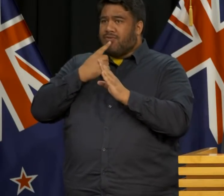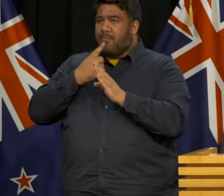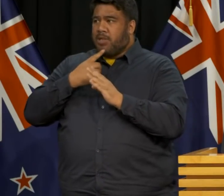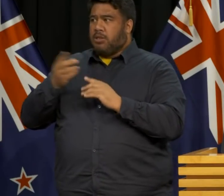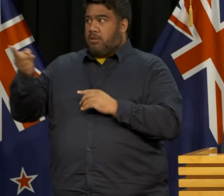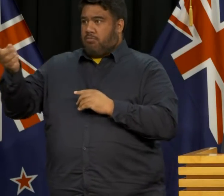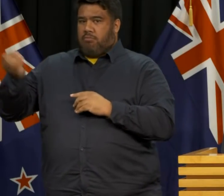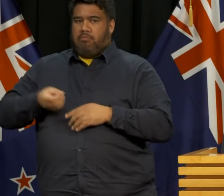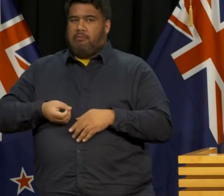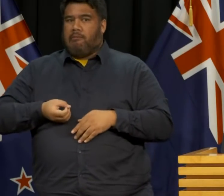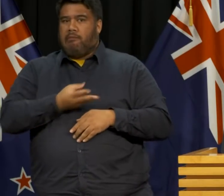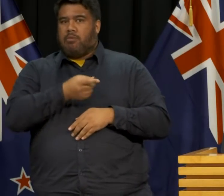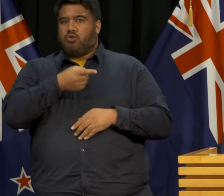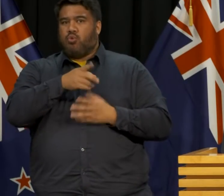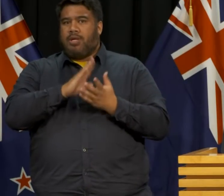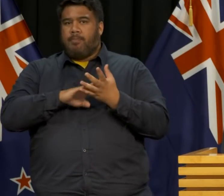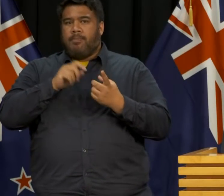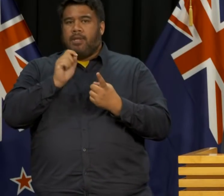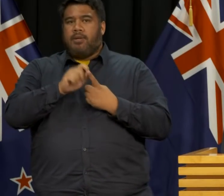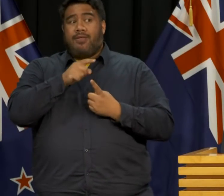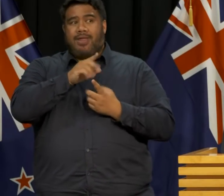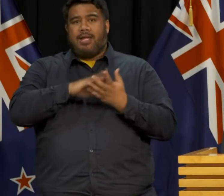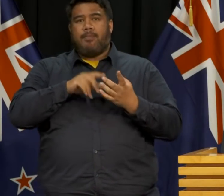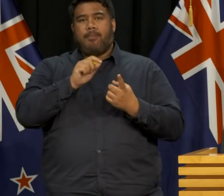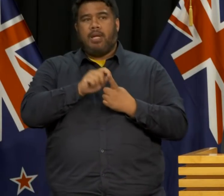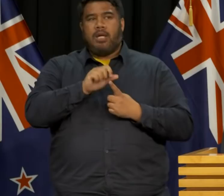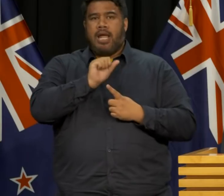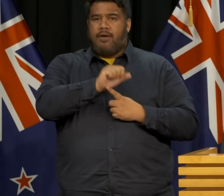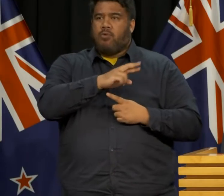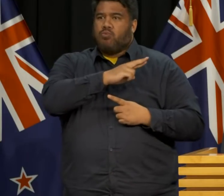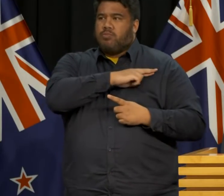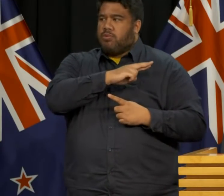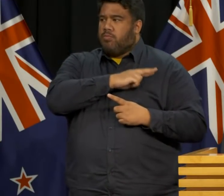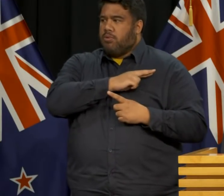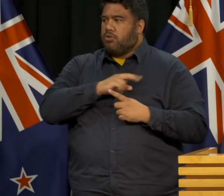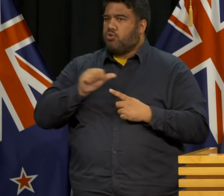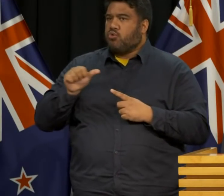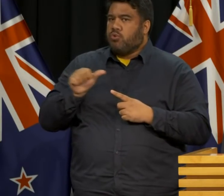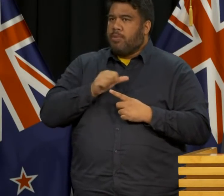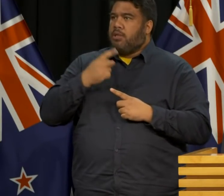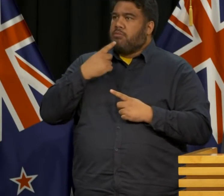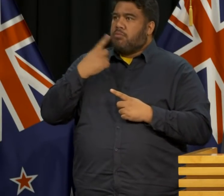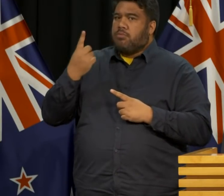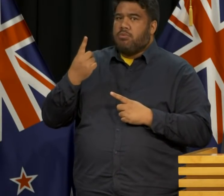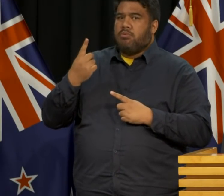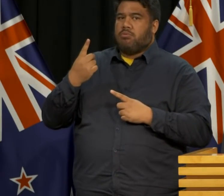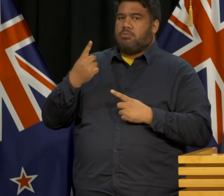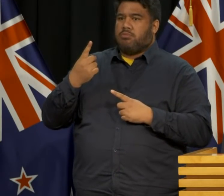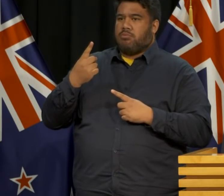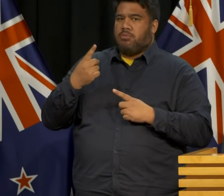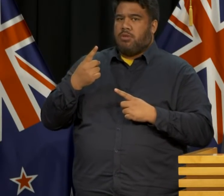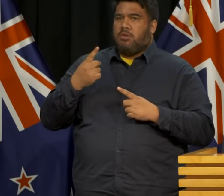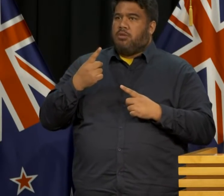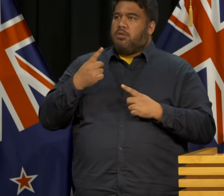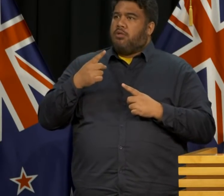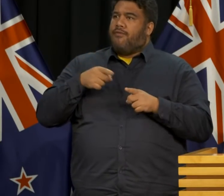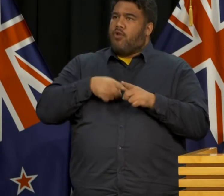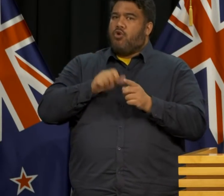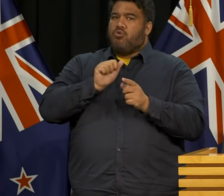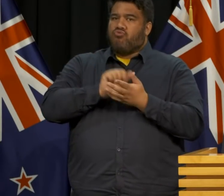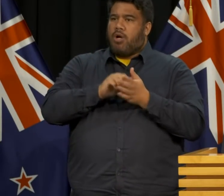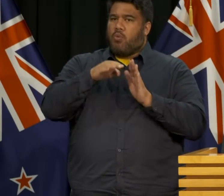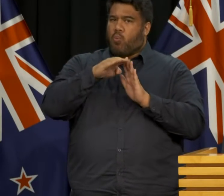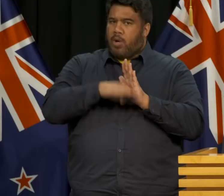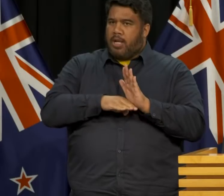a Member of Parliament, that Member of Parliament does have a responsibility to ensure that it is appropriately